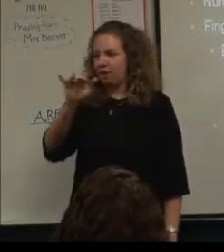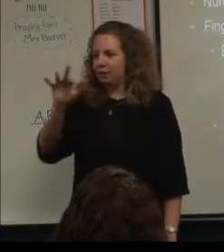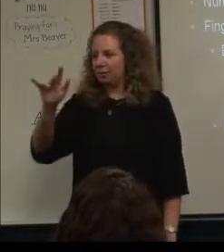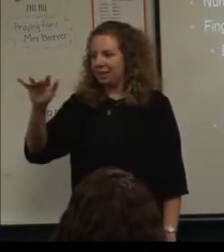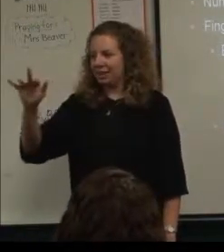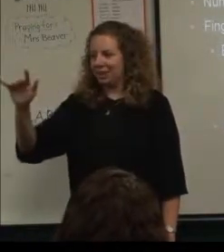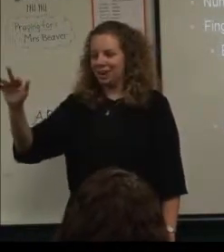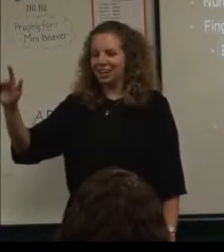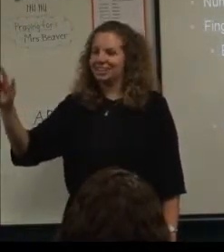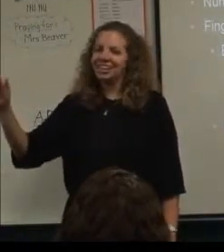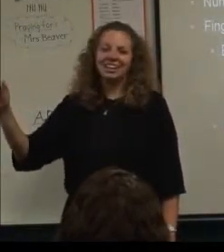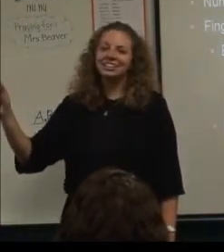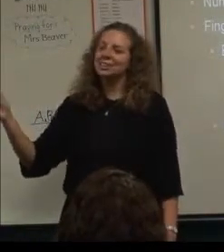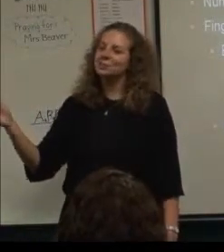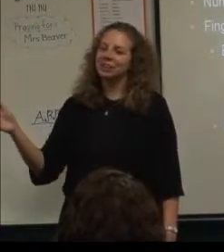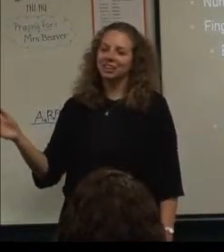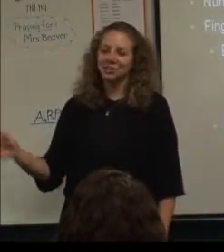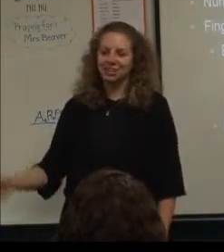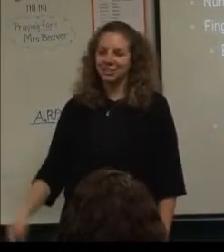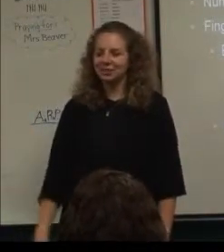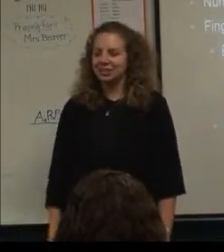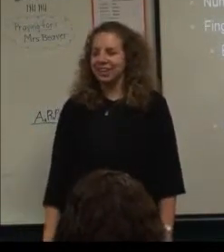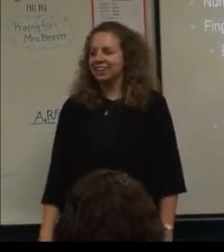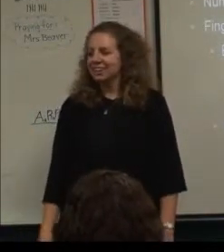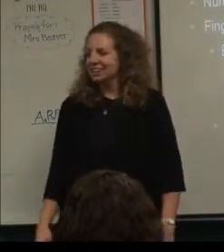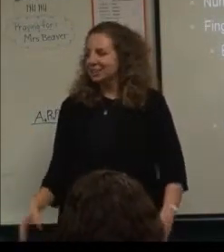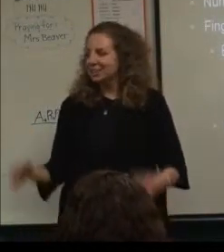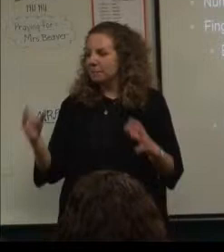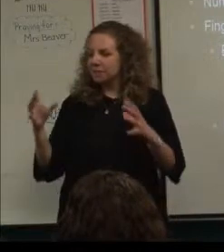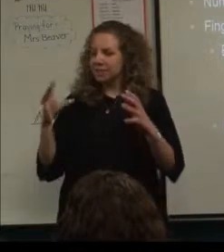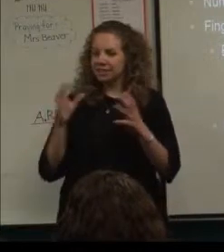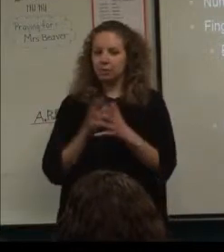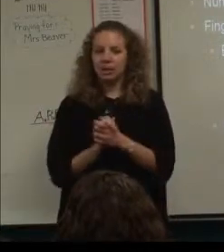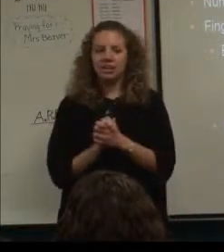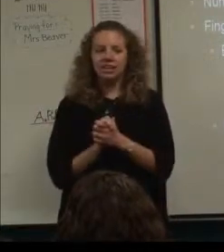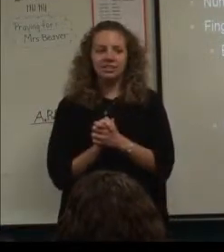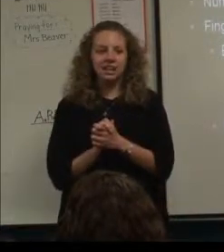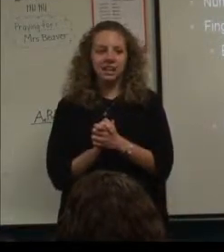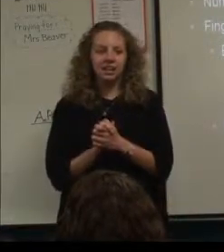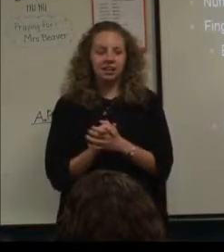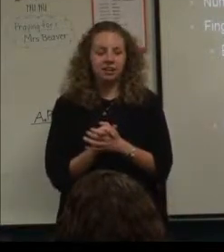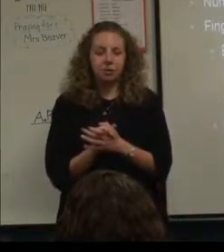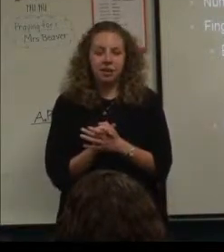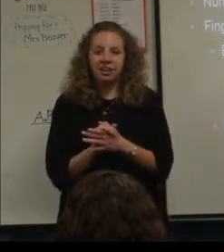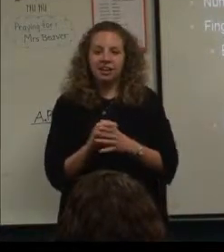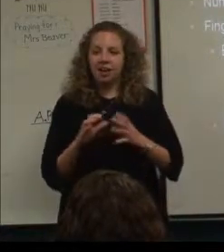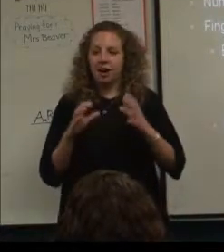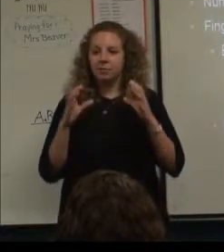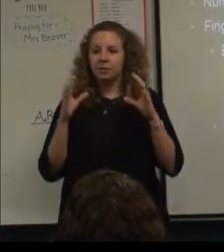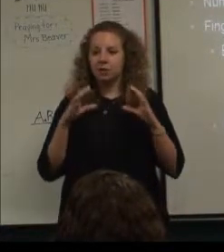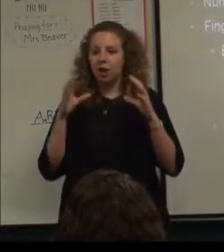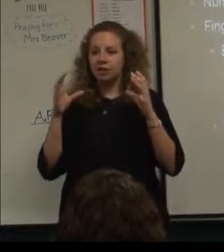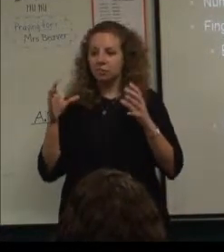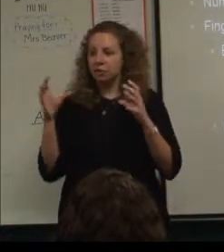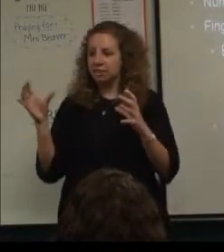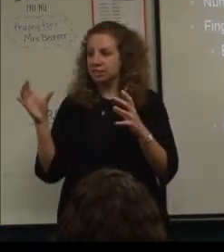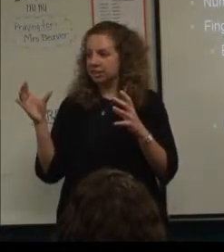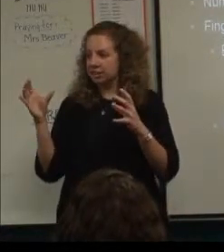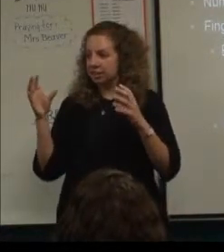all the way like across, because it's really annoying to read. Like there's some things, like one class that I interpret, there's a lot of words in it that are